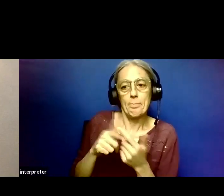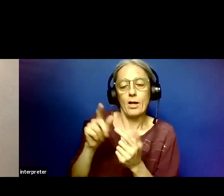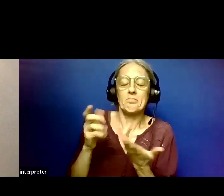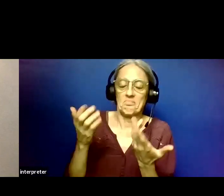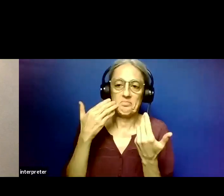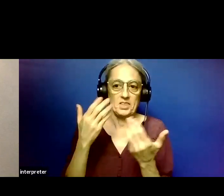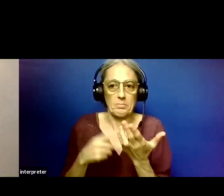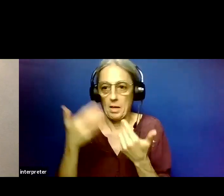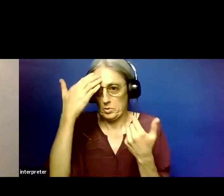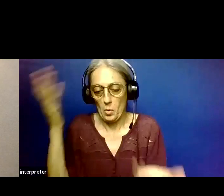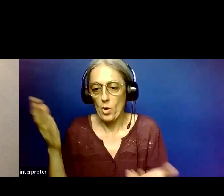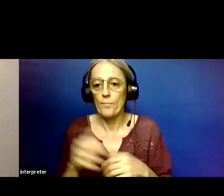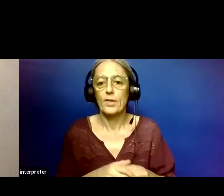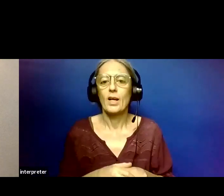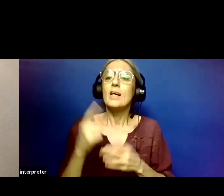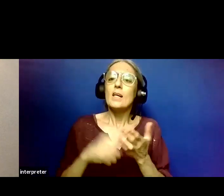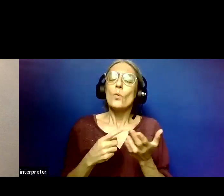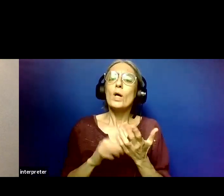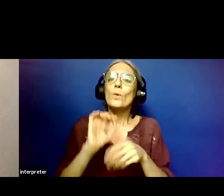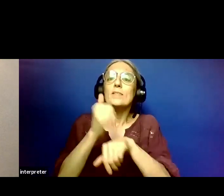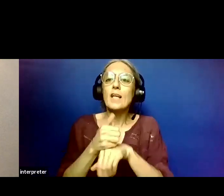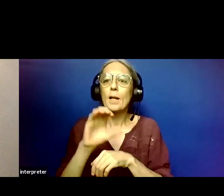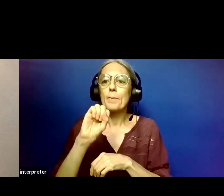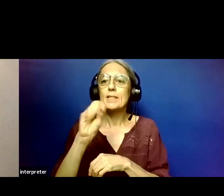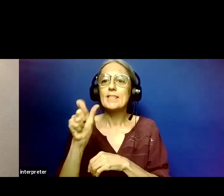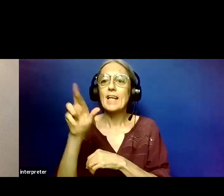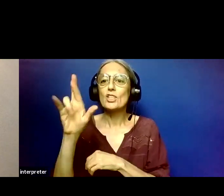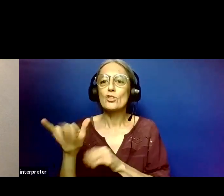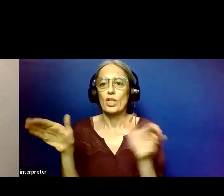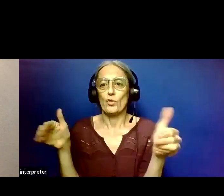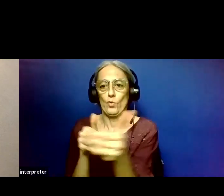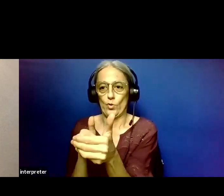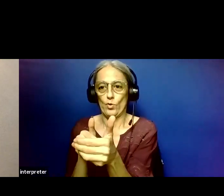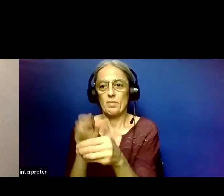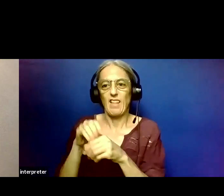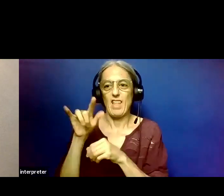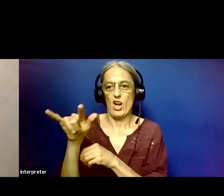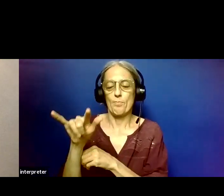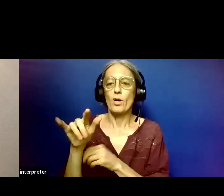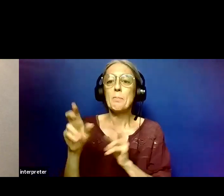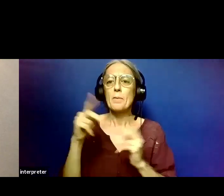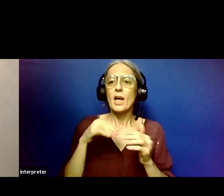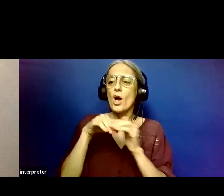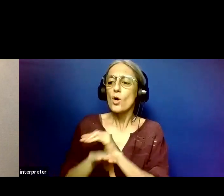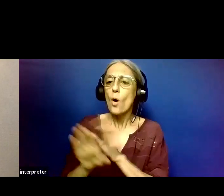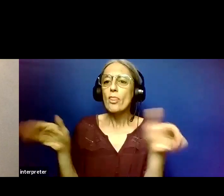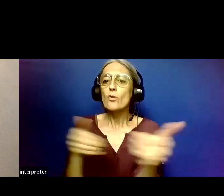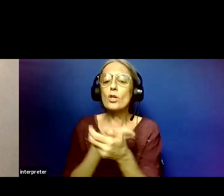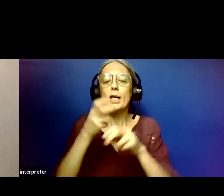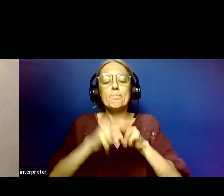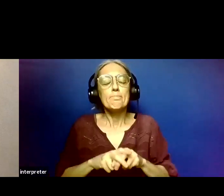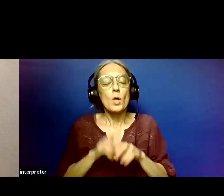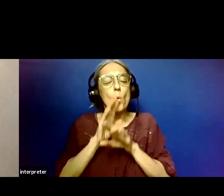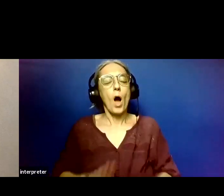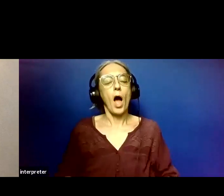room where people can go to have a quiet experience. A lot of people with disabilities, or not a